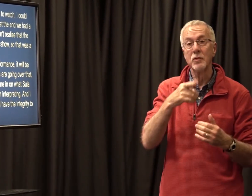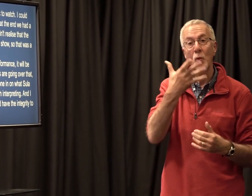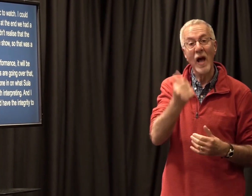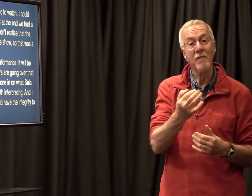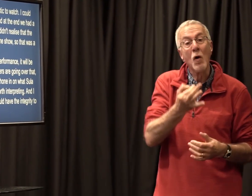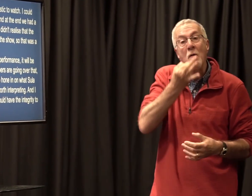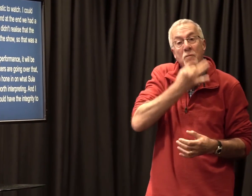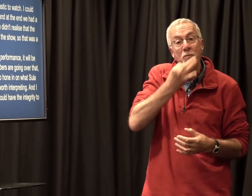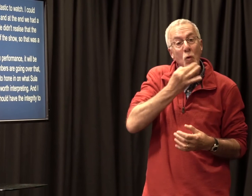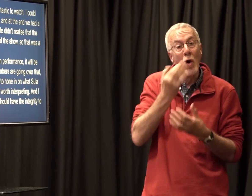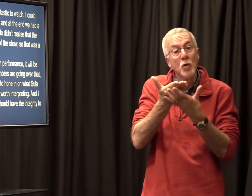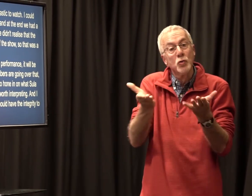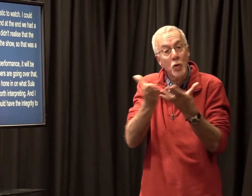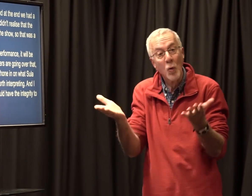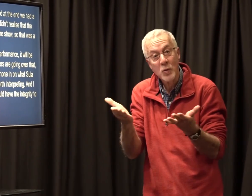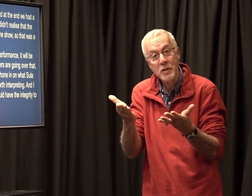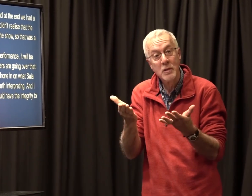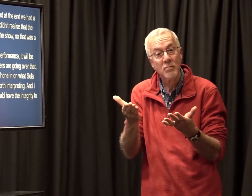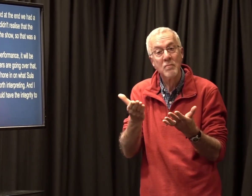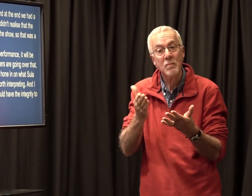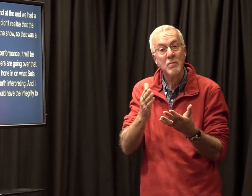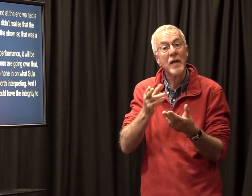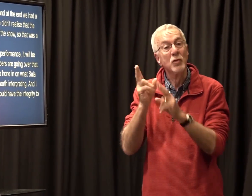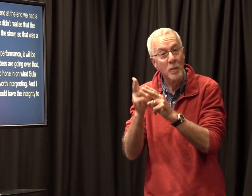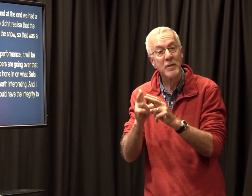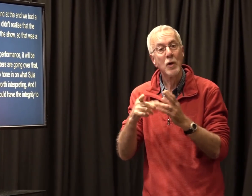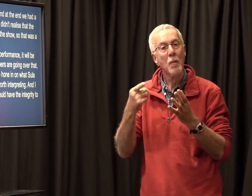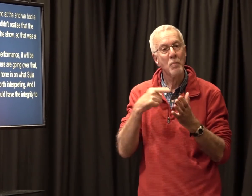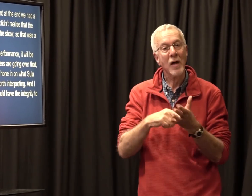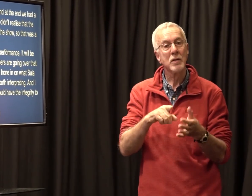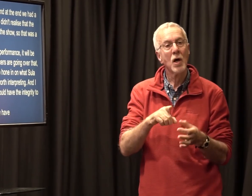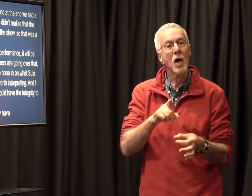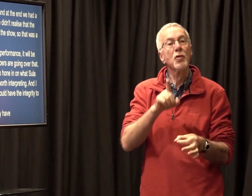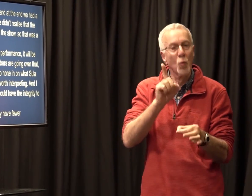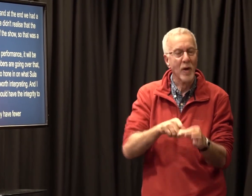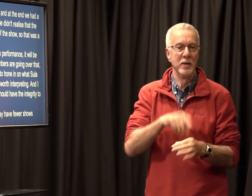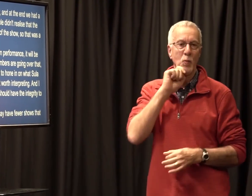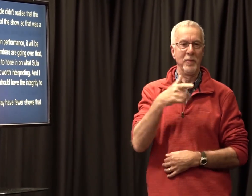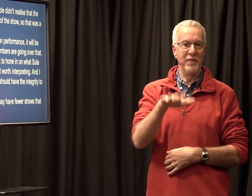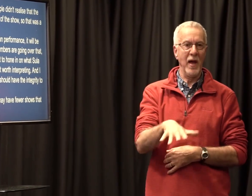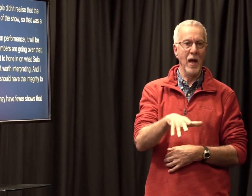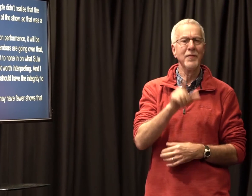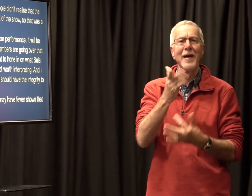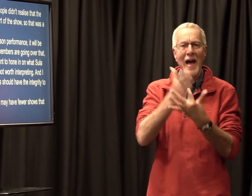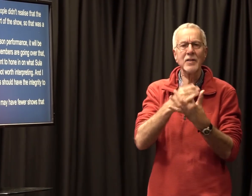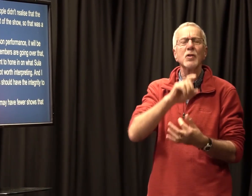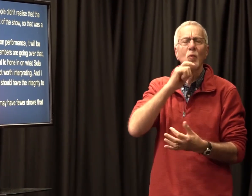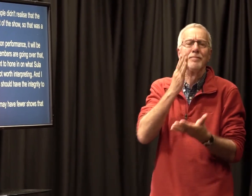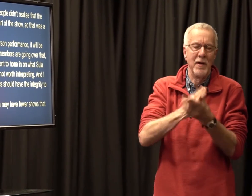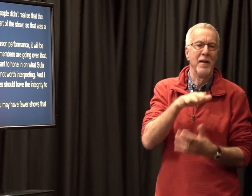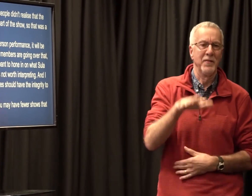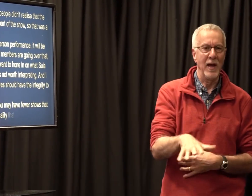So perhaps in the end you may have fewer shows that are interpreted, but the quality that will